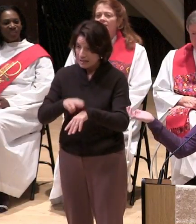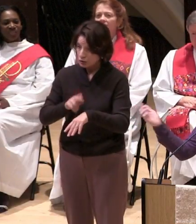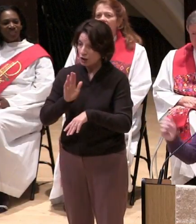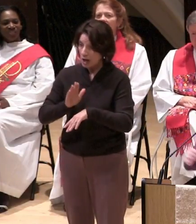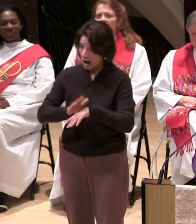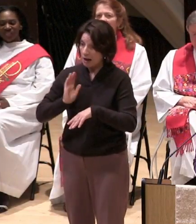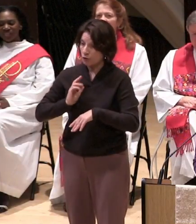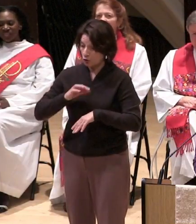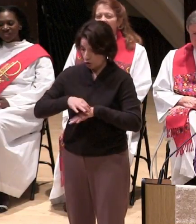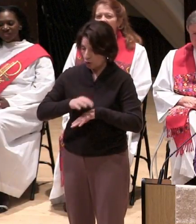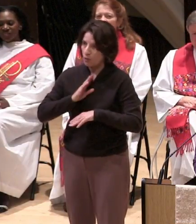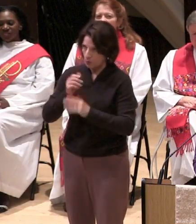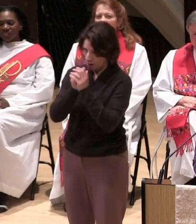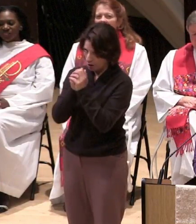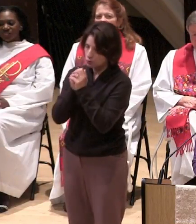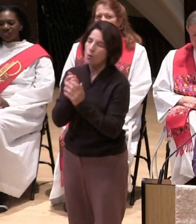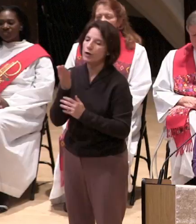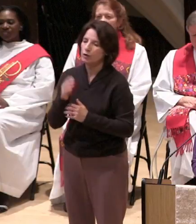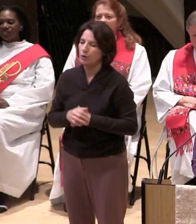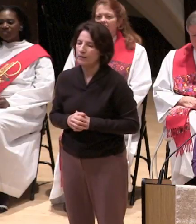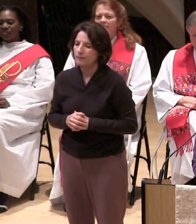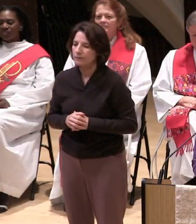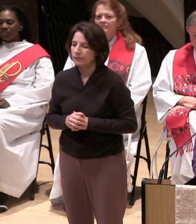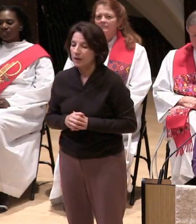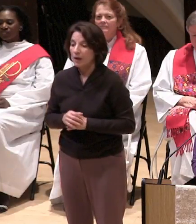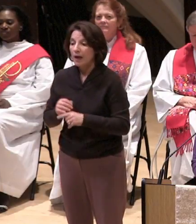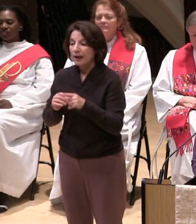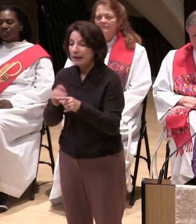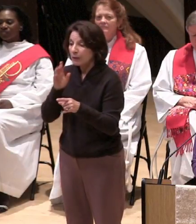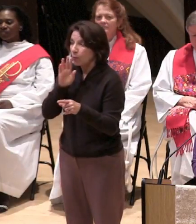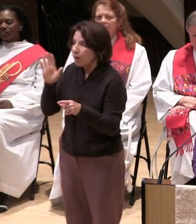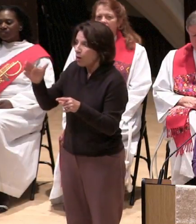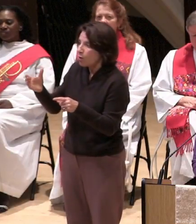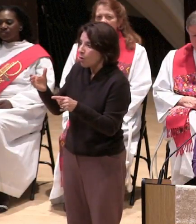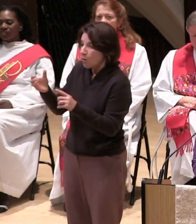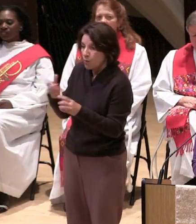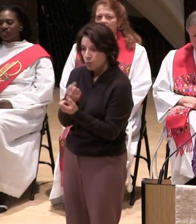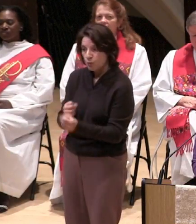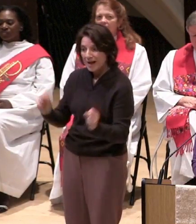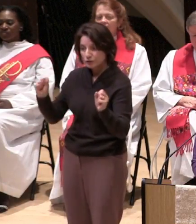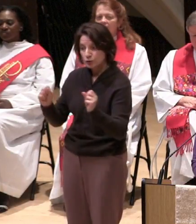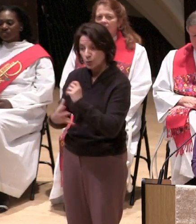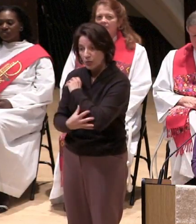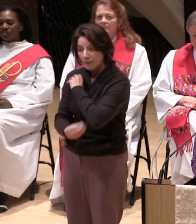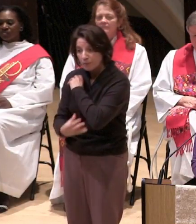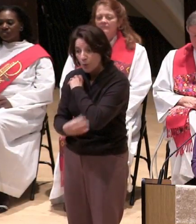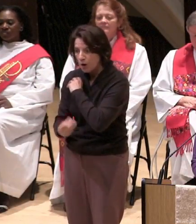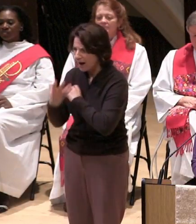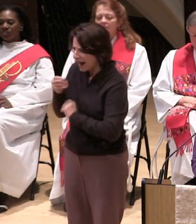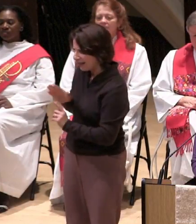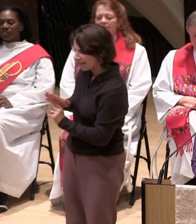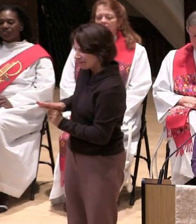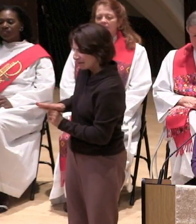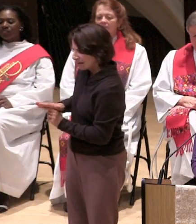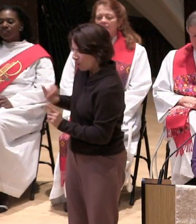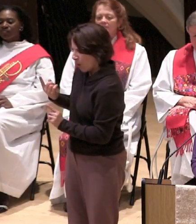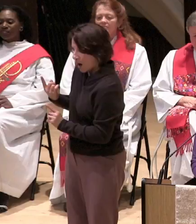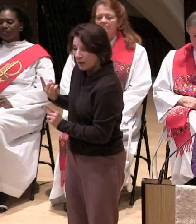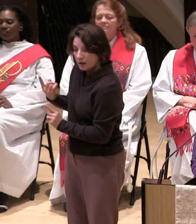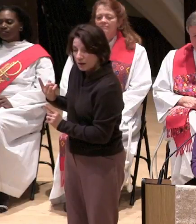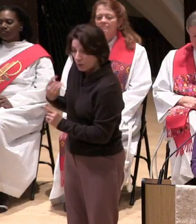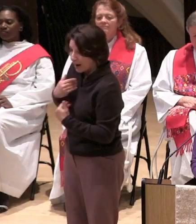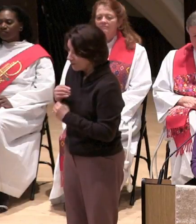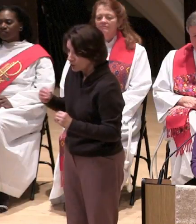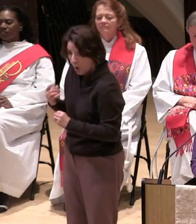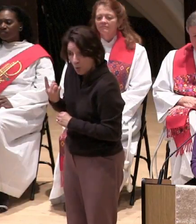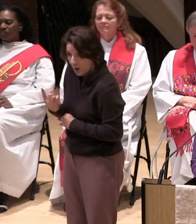you. For he shall rescue the poor when he cries out, and the afflicted when he has no one to help him. He shall have pity